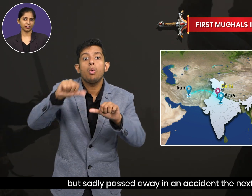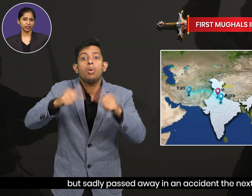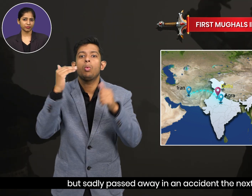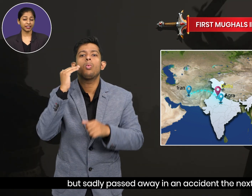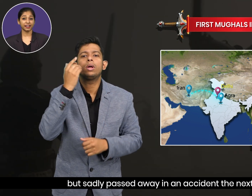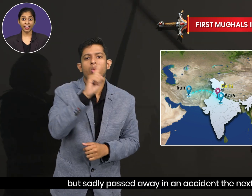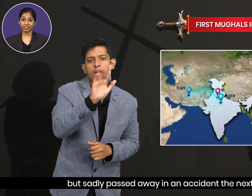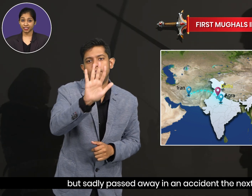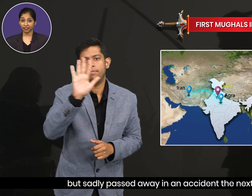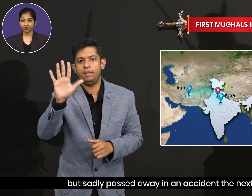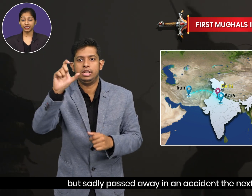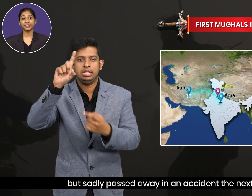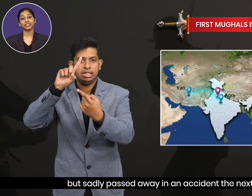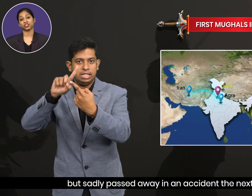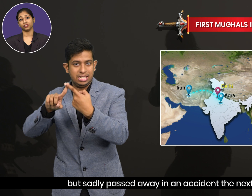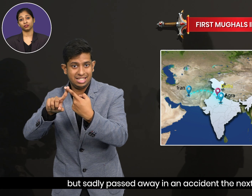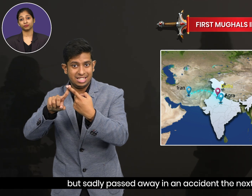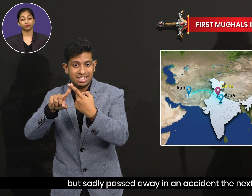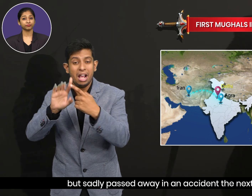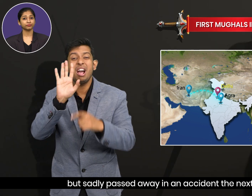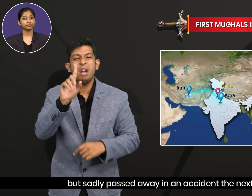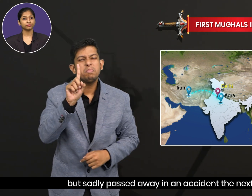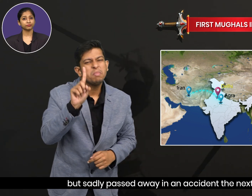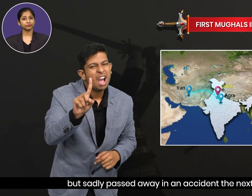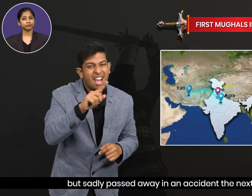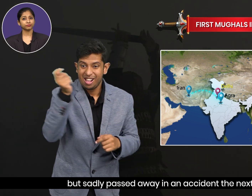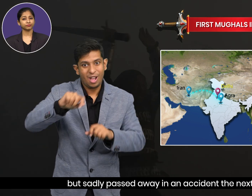passed away in an accident the next year.